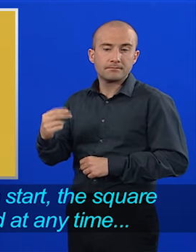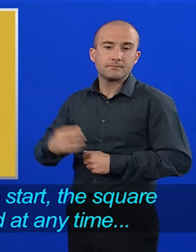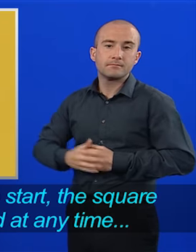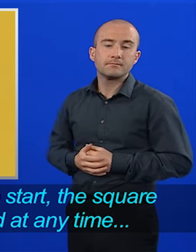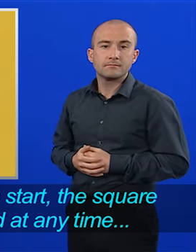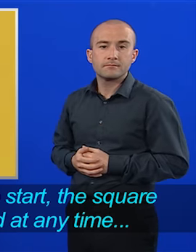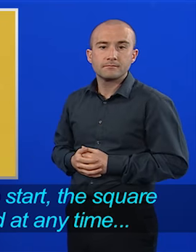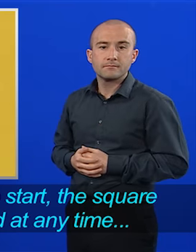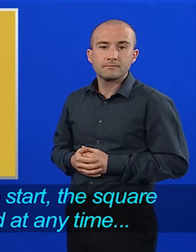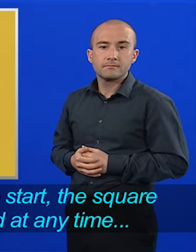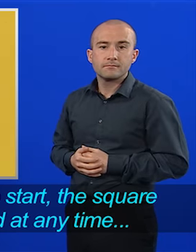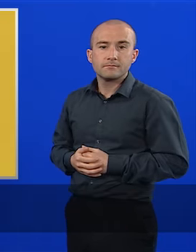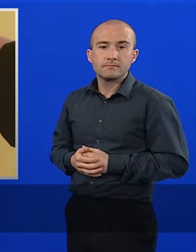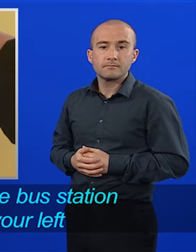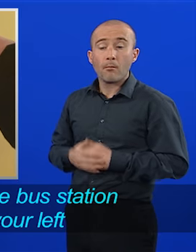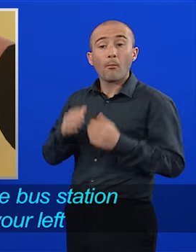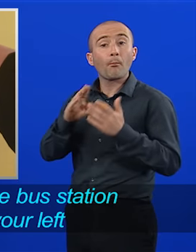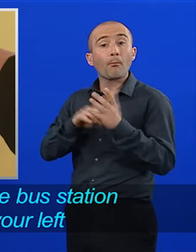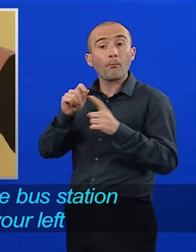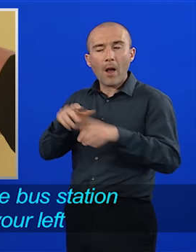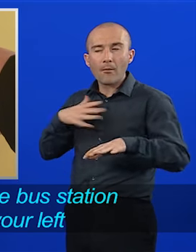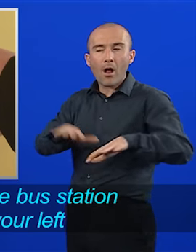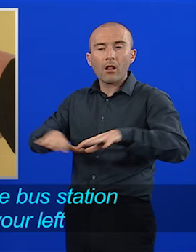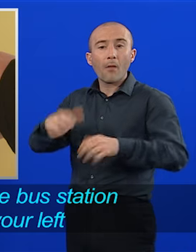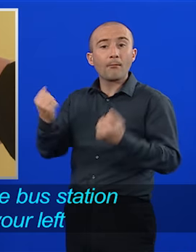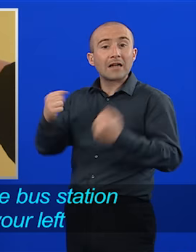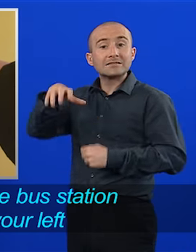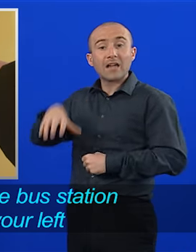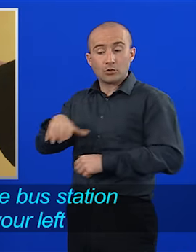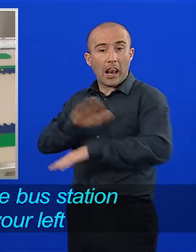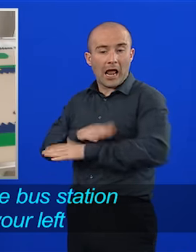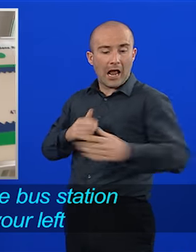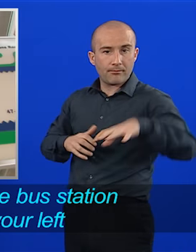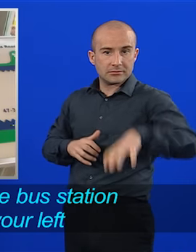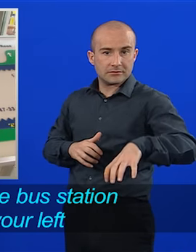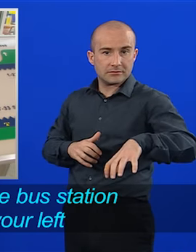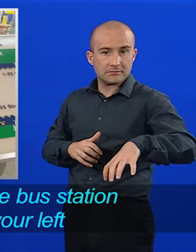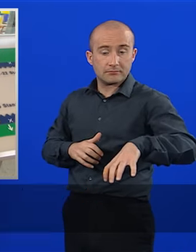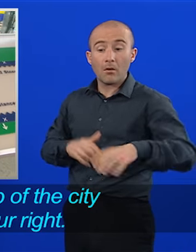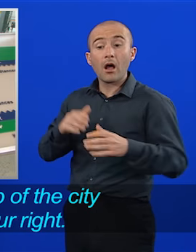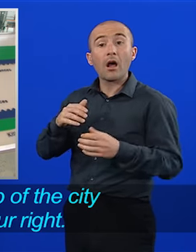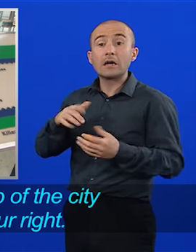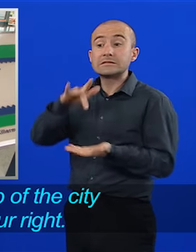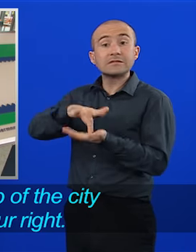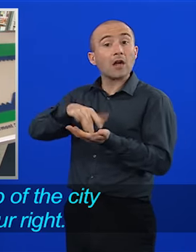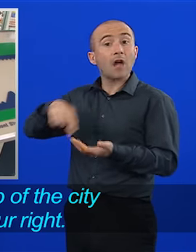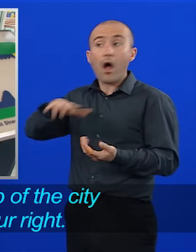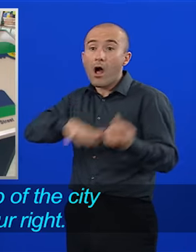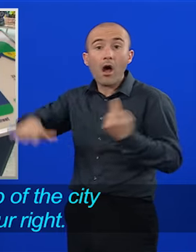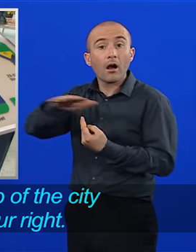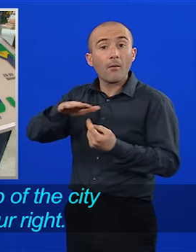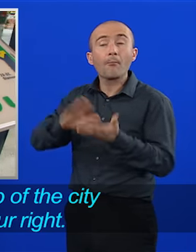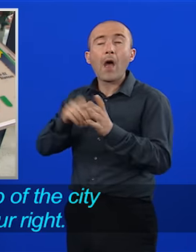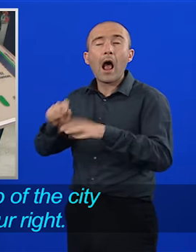to repeat the current message. The tactile map of the bus station is situated on your left, and the tactile map of the